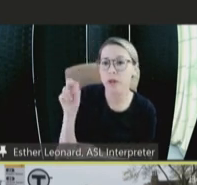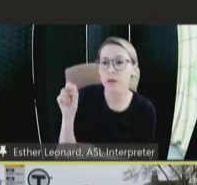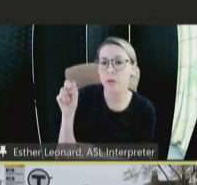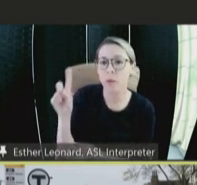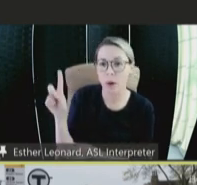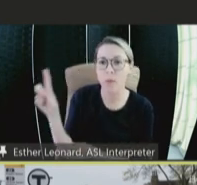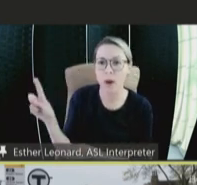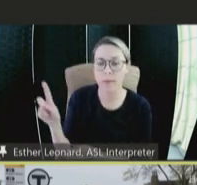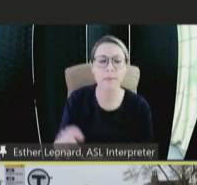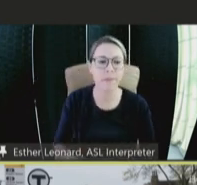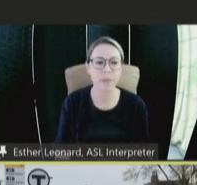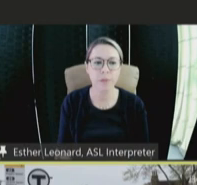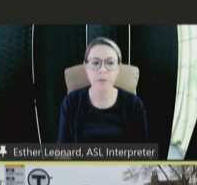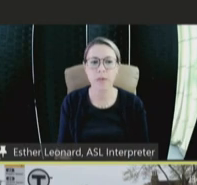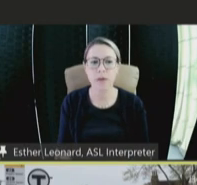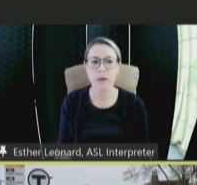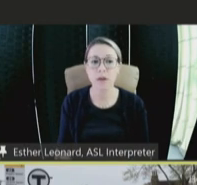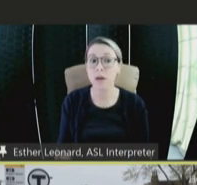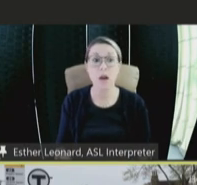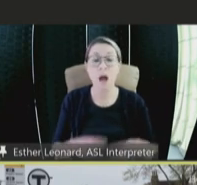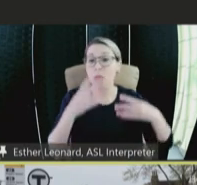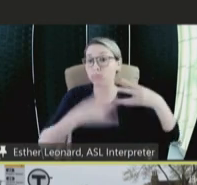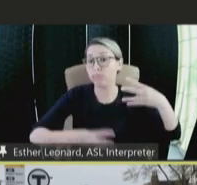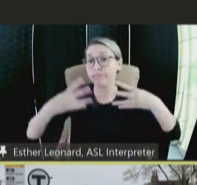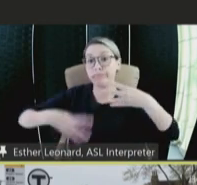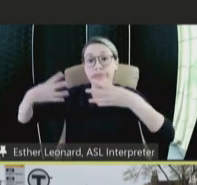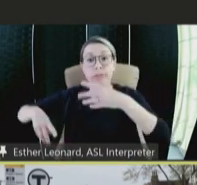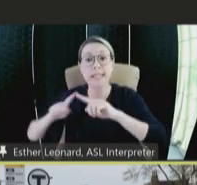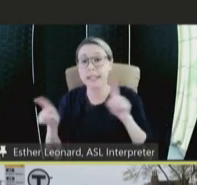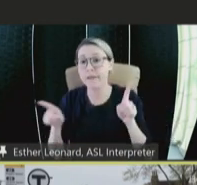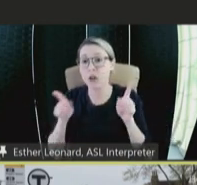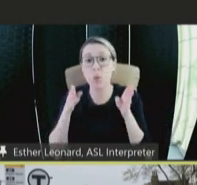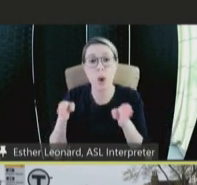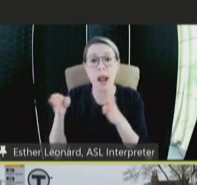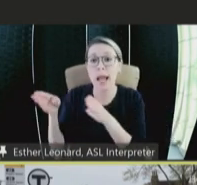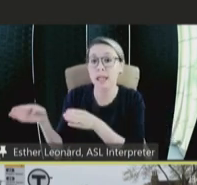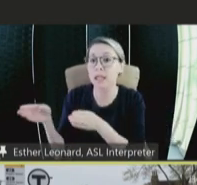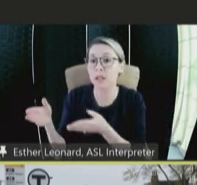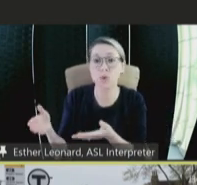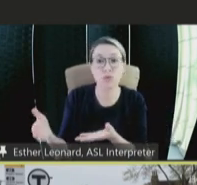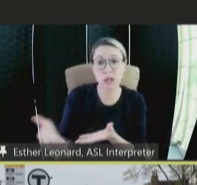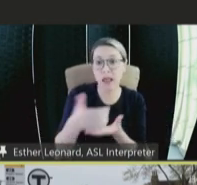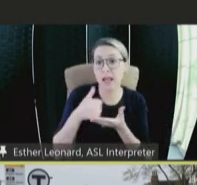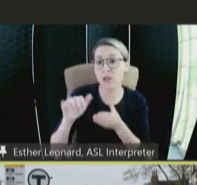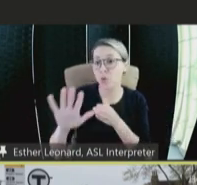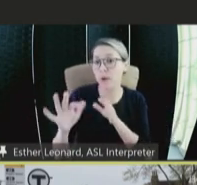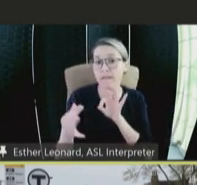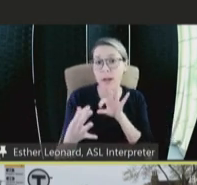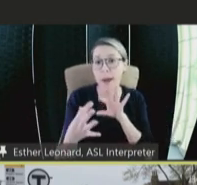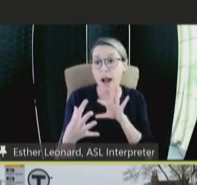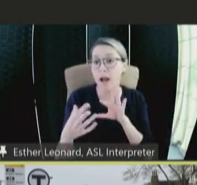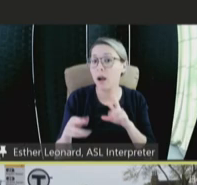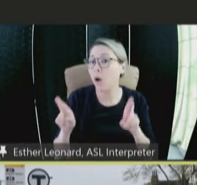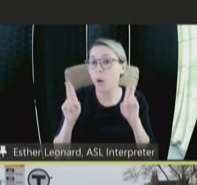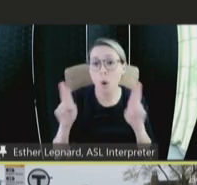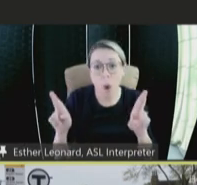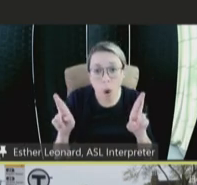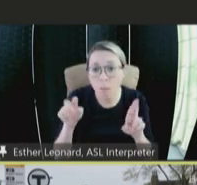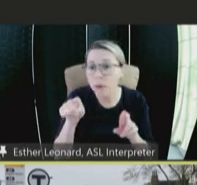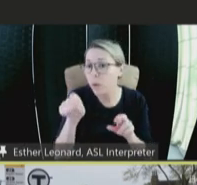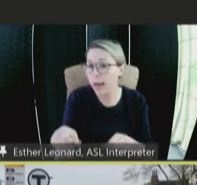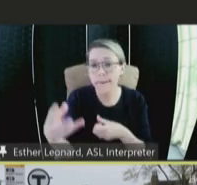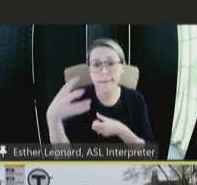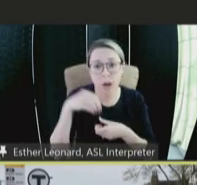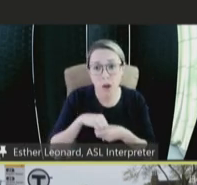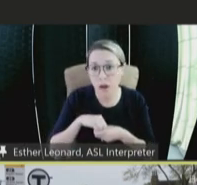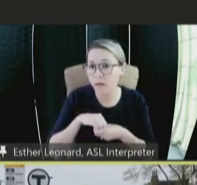617-222-3011. So there's lots of different ways that you can provide feedback on this. We hope that you are able to engage in this process